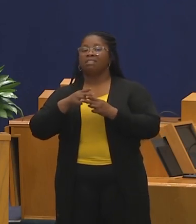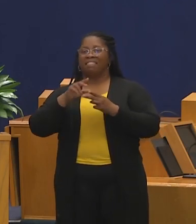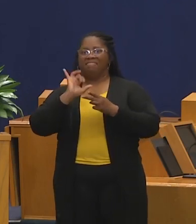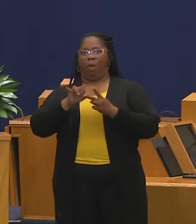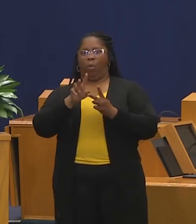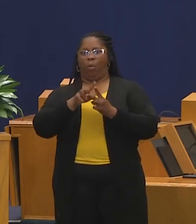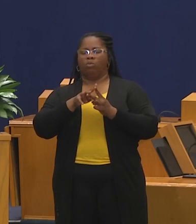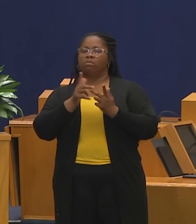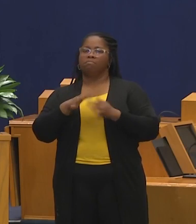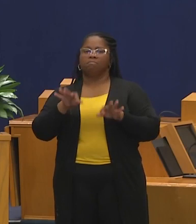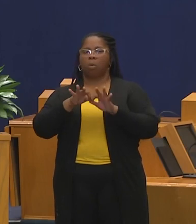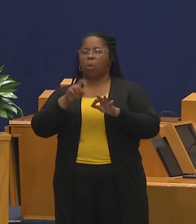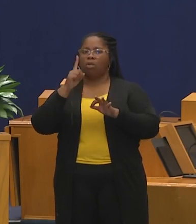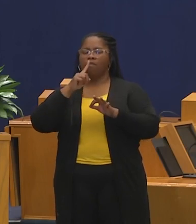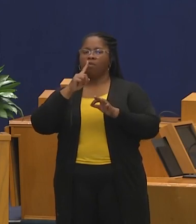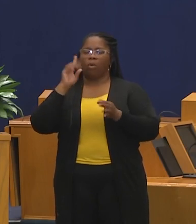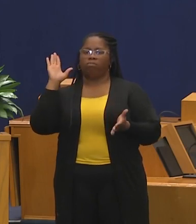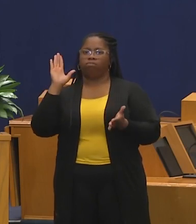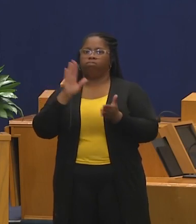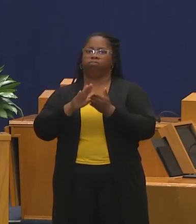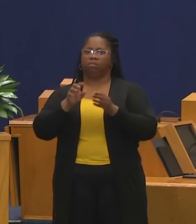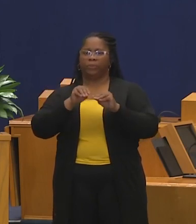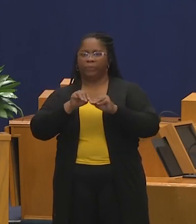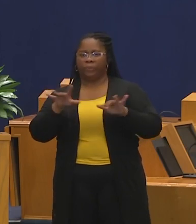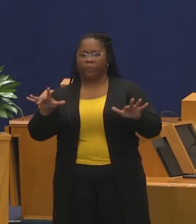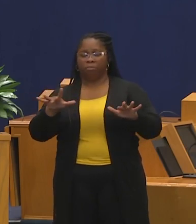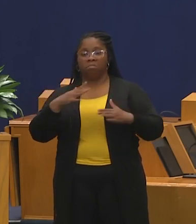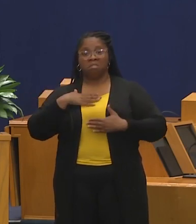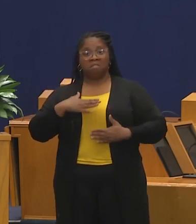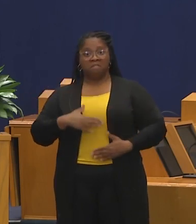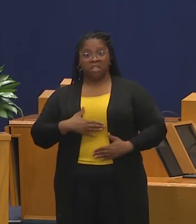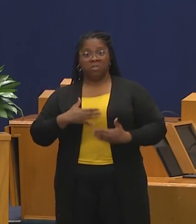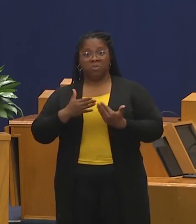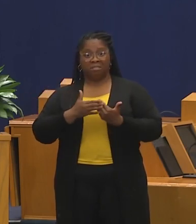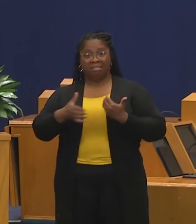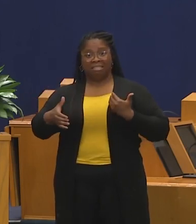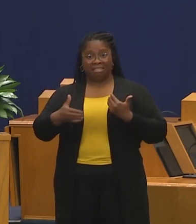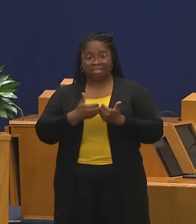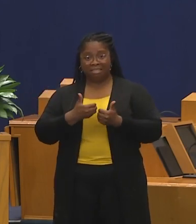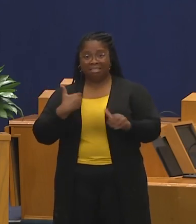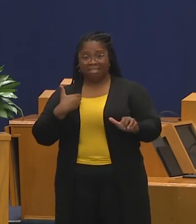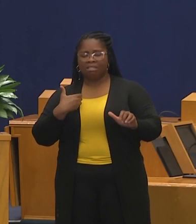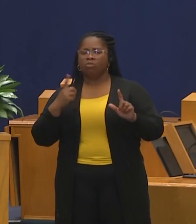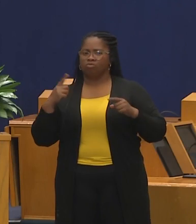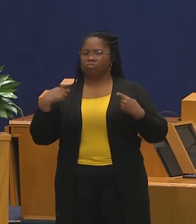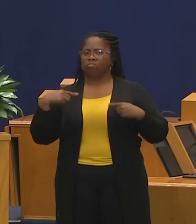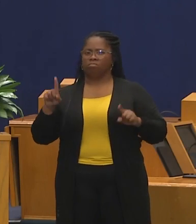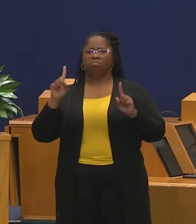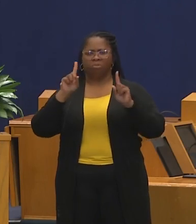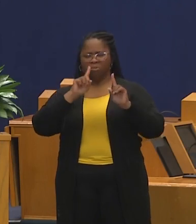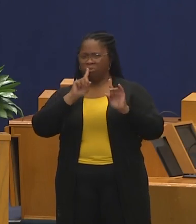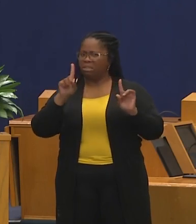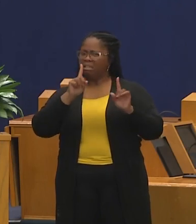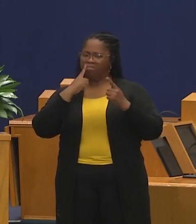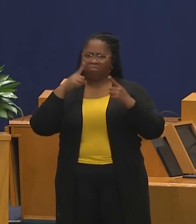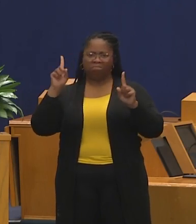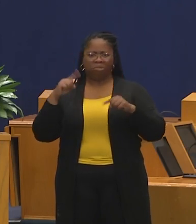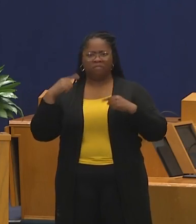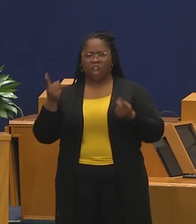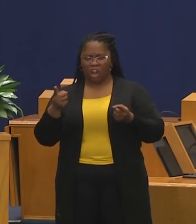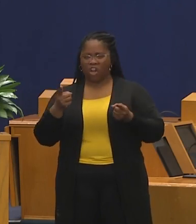a minute. We know that physical distancing is working. It has saved lives, and continuing it with the extension of the health